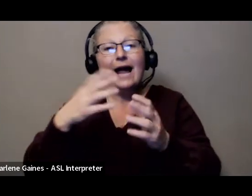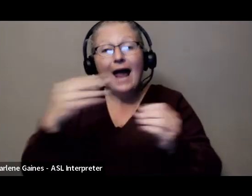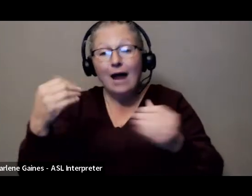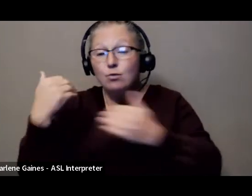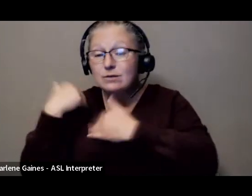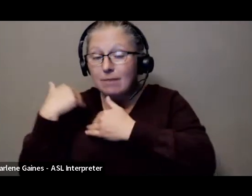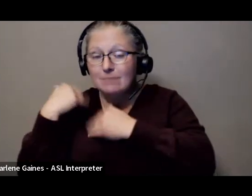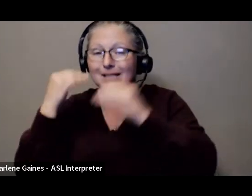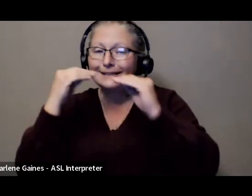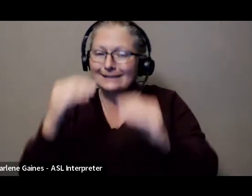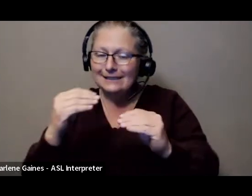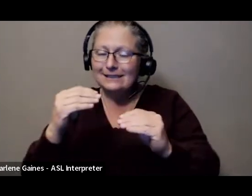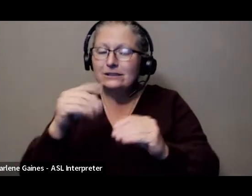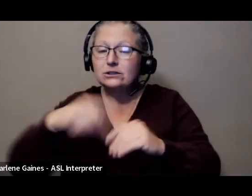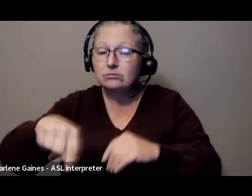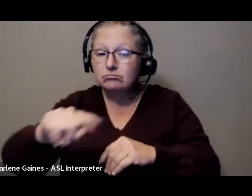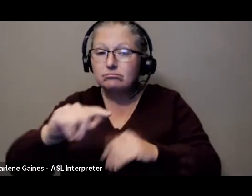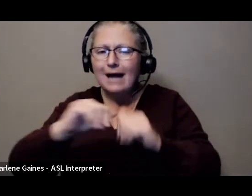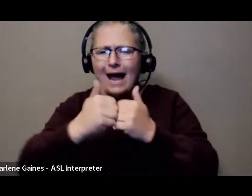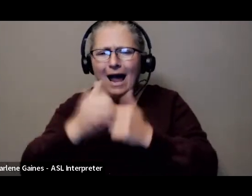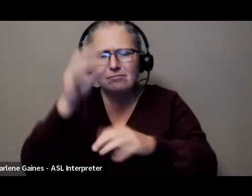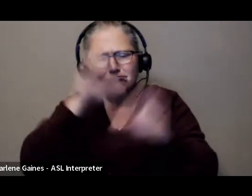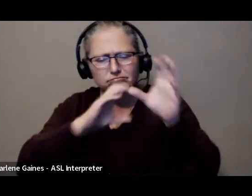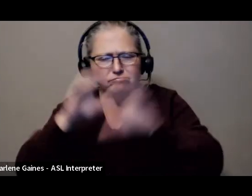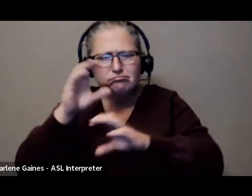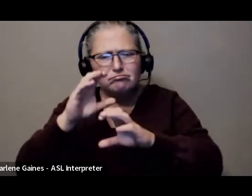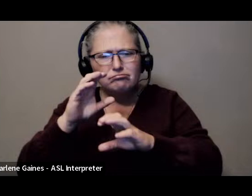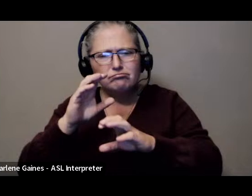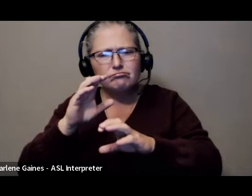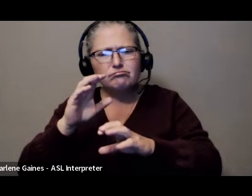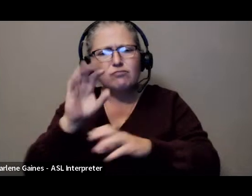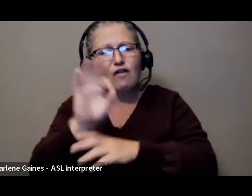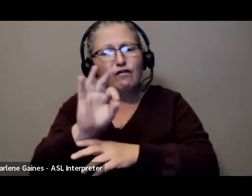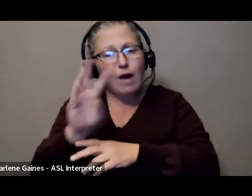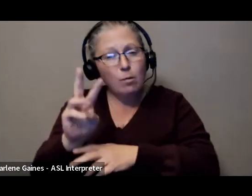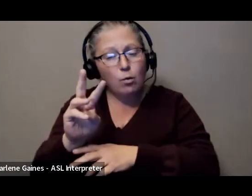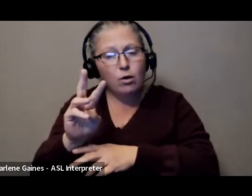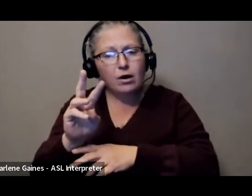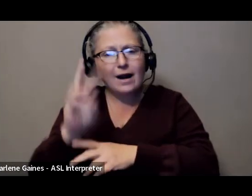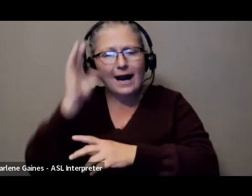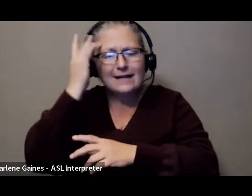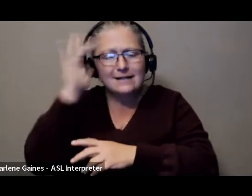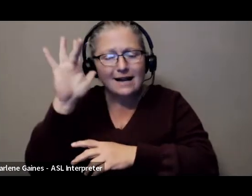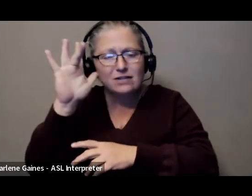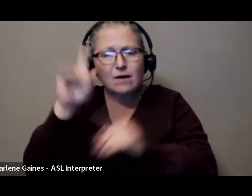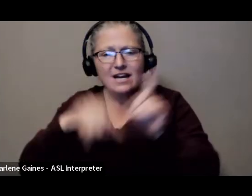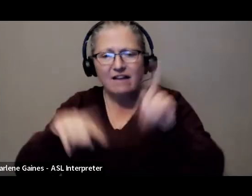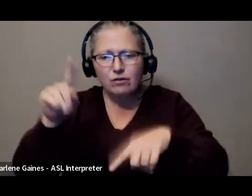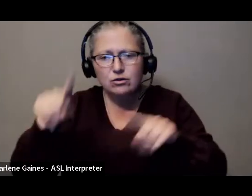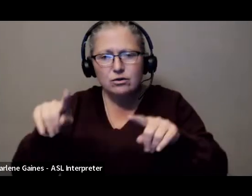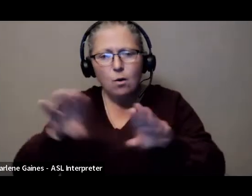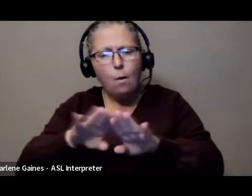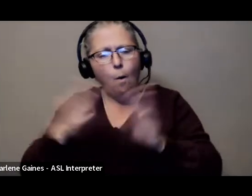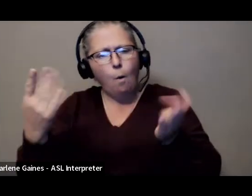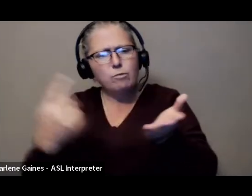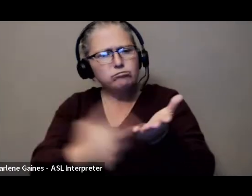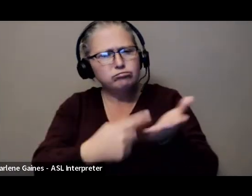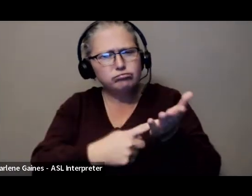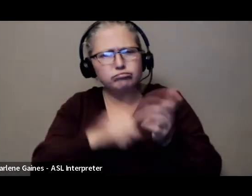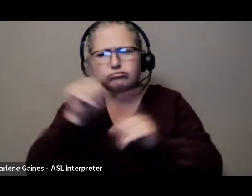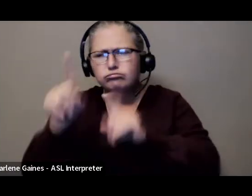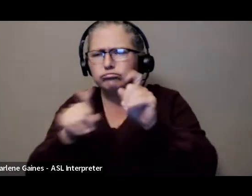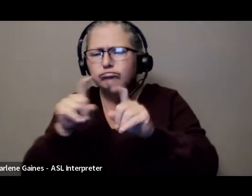teach them how to explore all of this within a framework of intellectual diversity, open inquiry, and civil